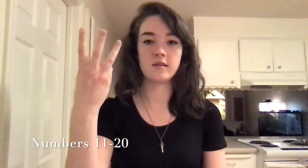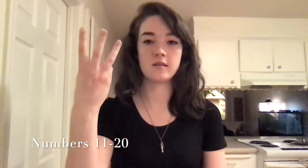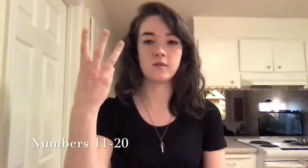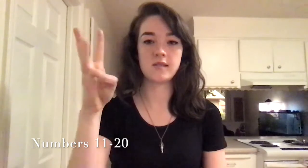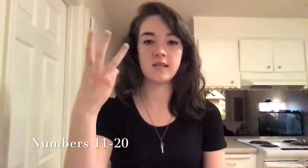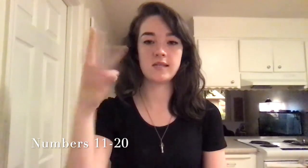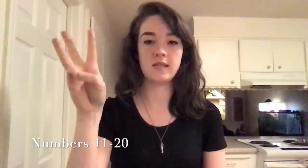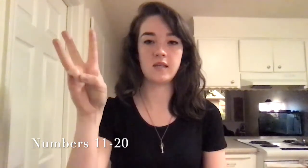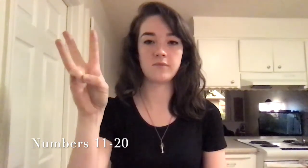So 16.